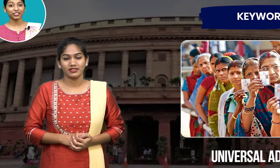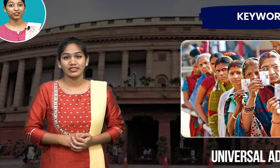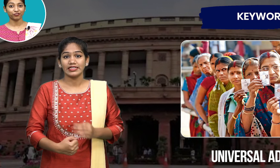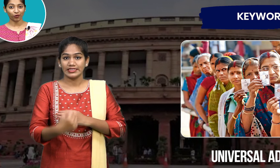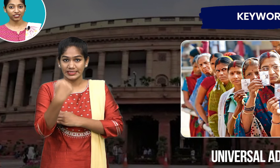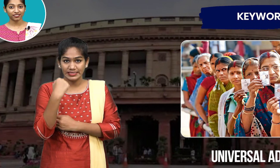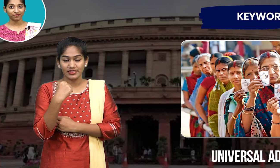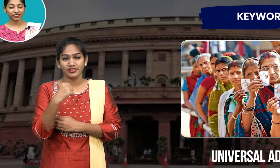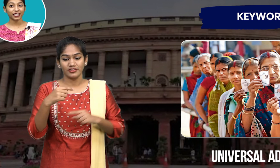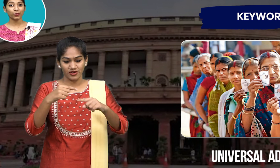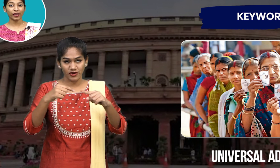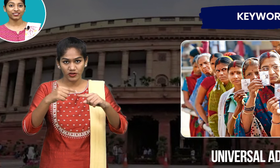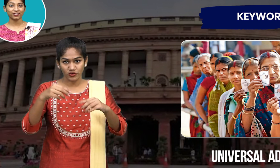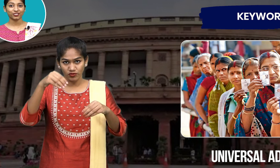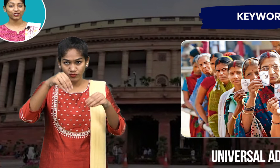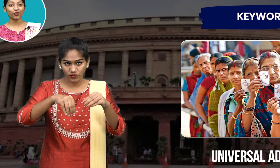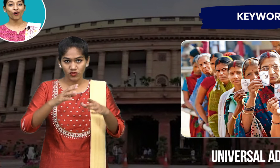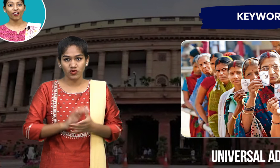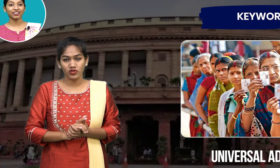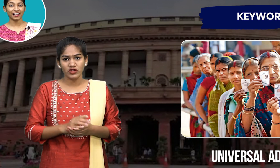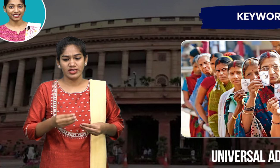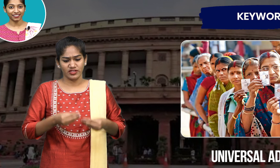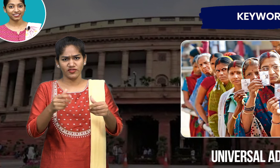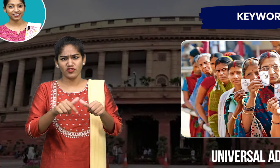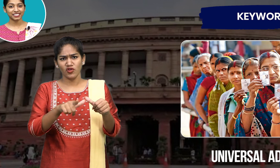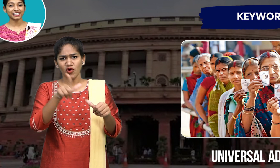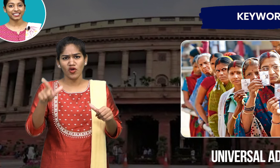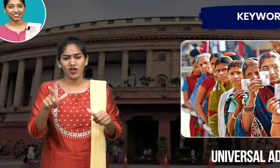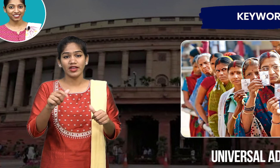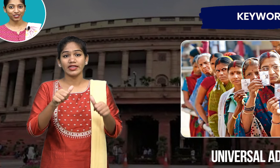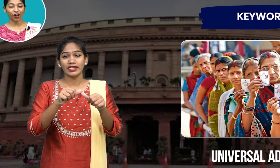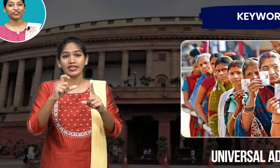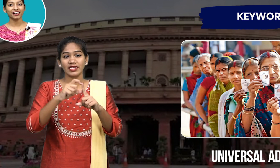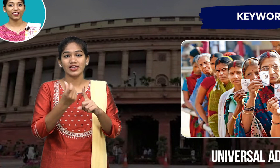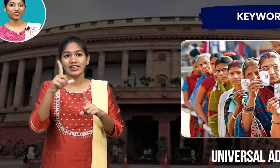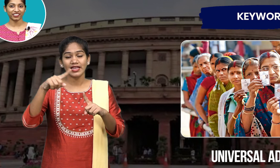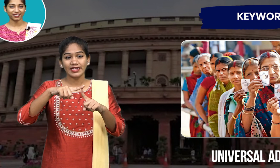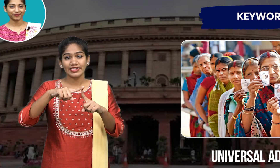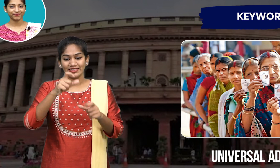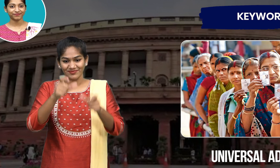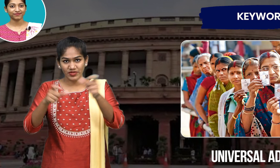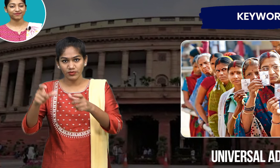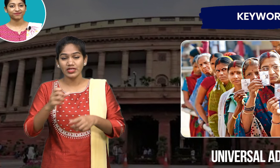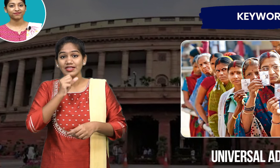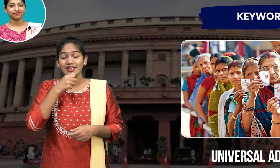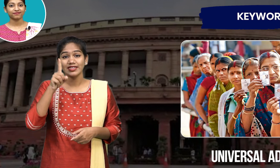The right to vote given to all adult citizens of a country.